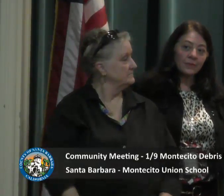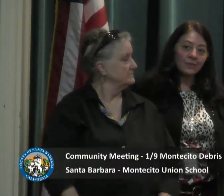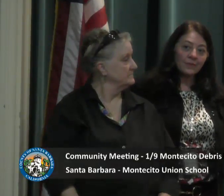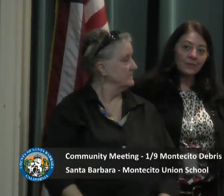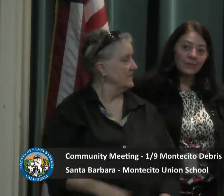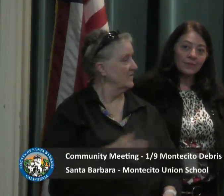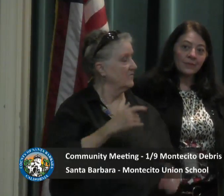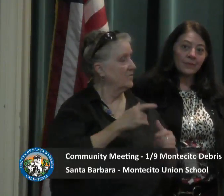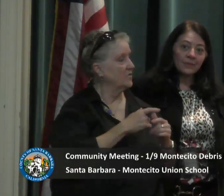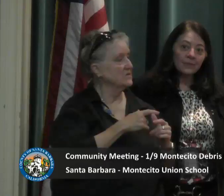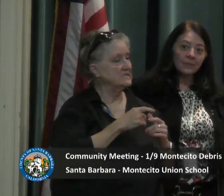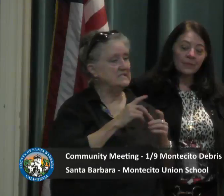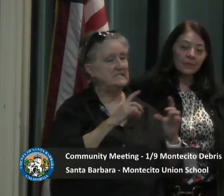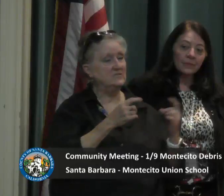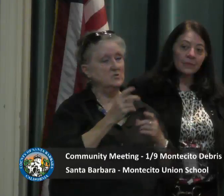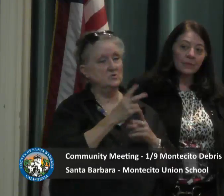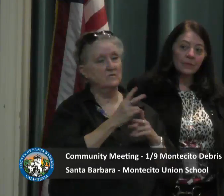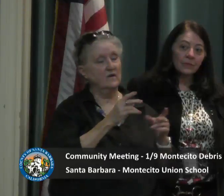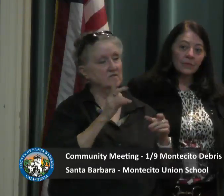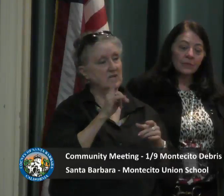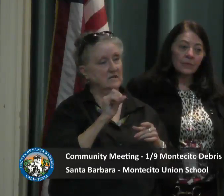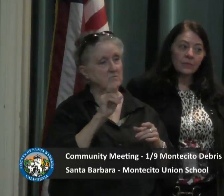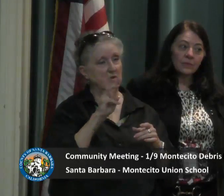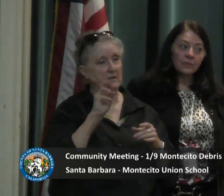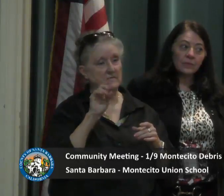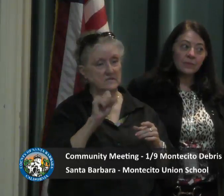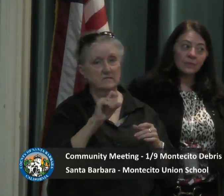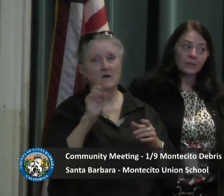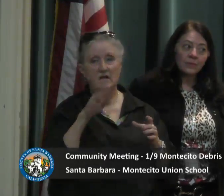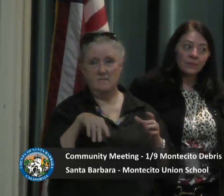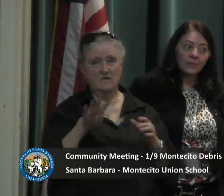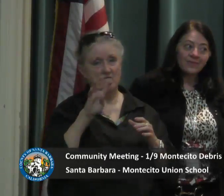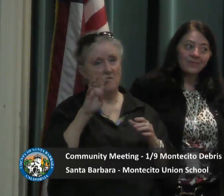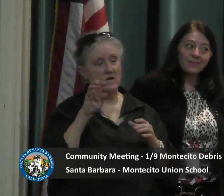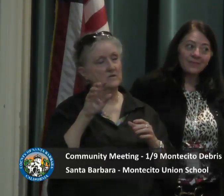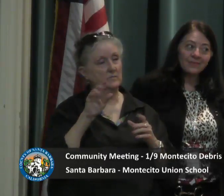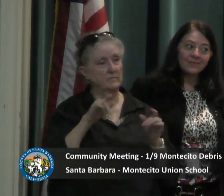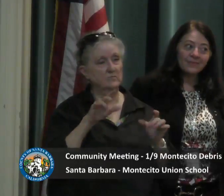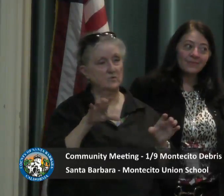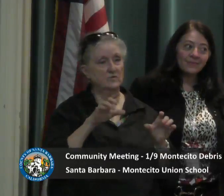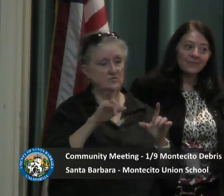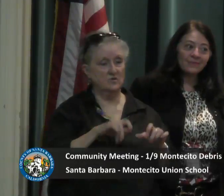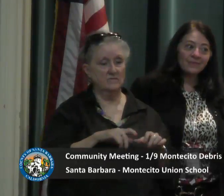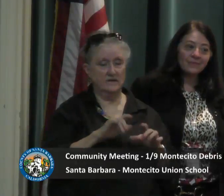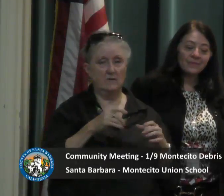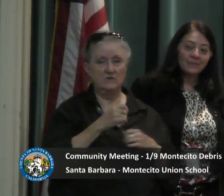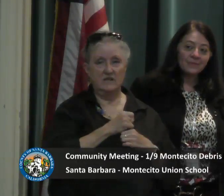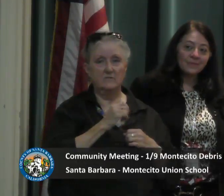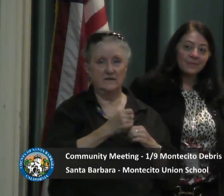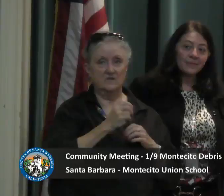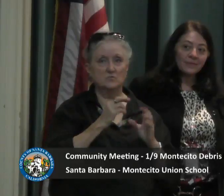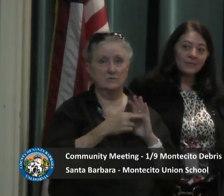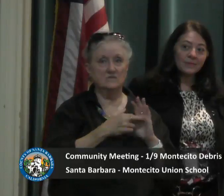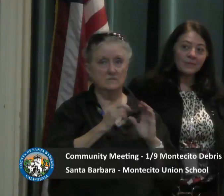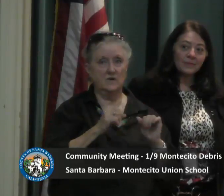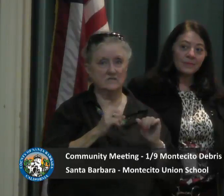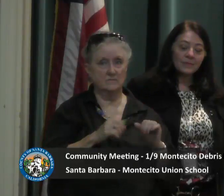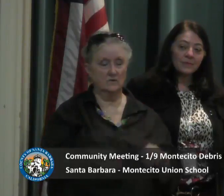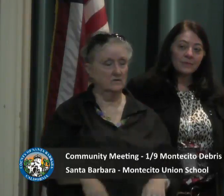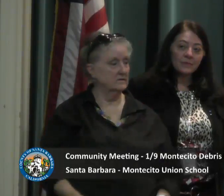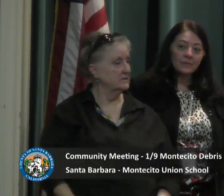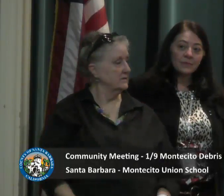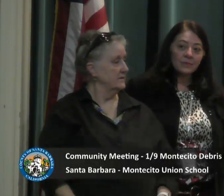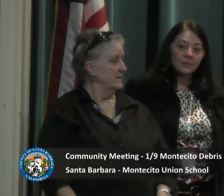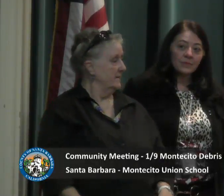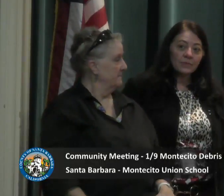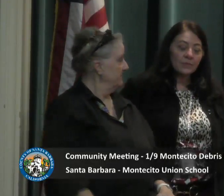DOS Williams, because we've had thus far about 400 people in the community do this survey, but I would love to make it as representative as possible and